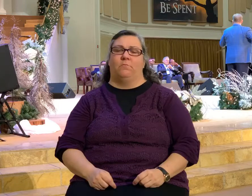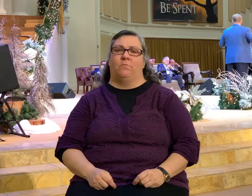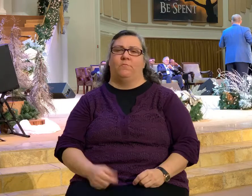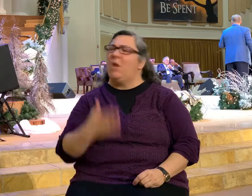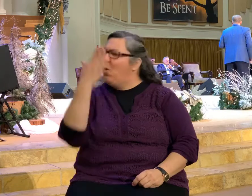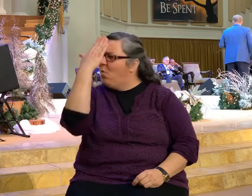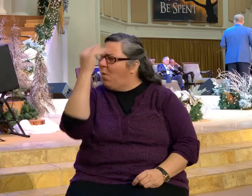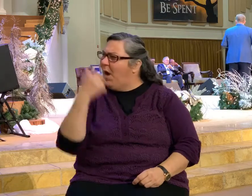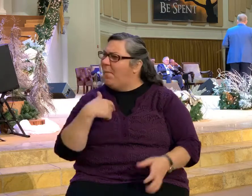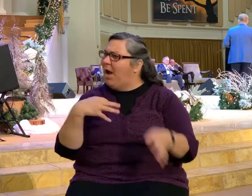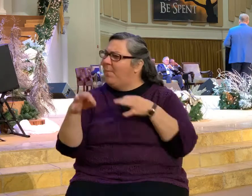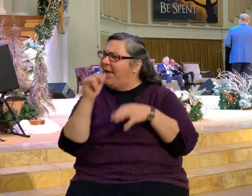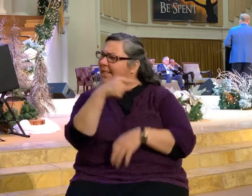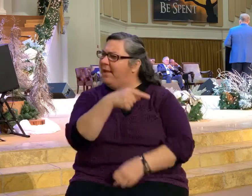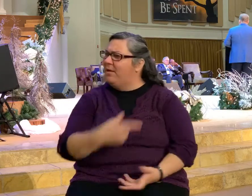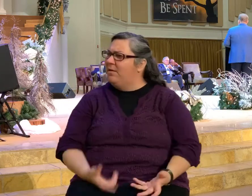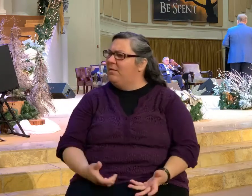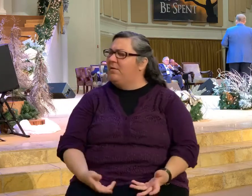Why am I talking about?